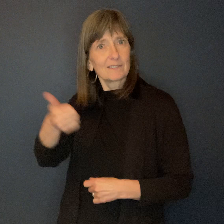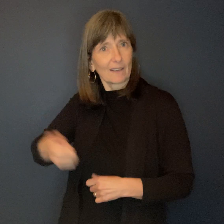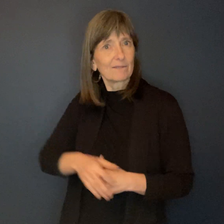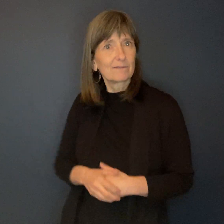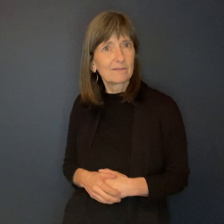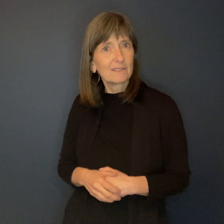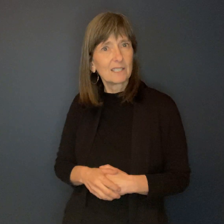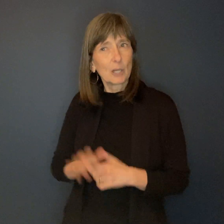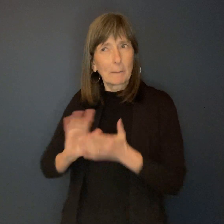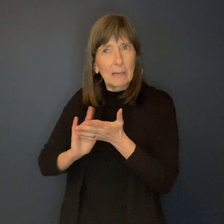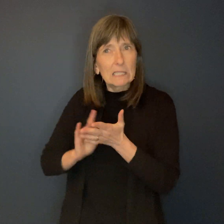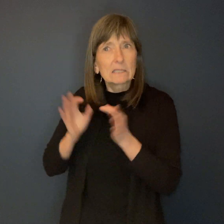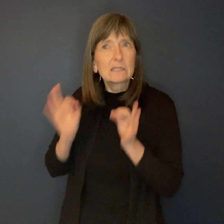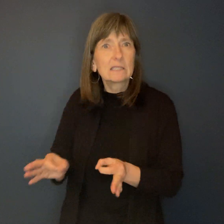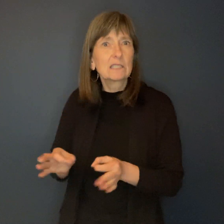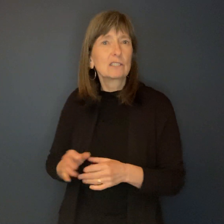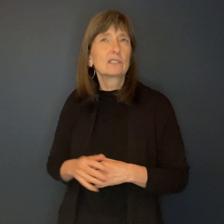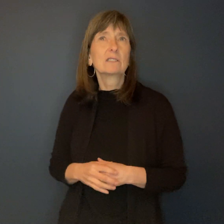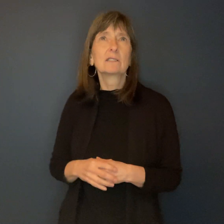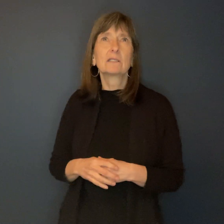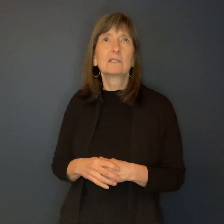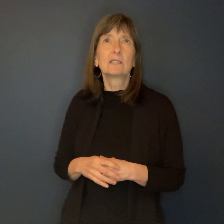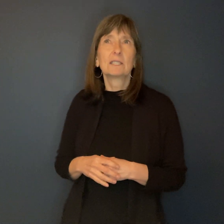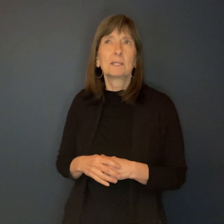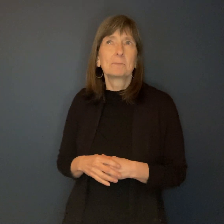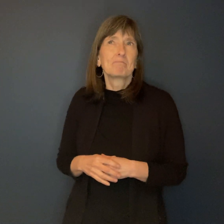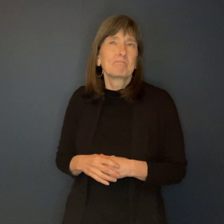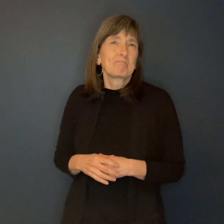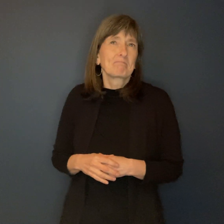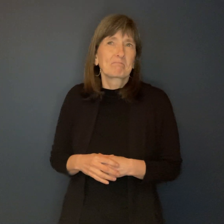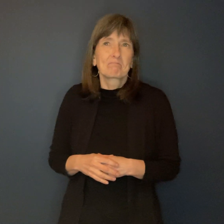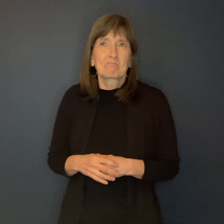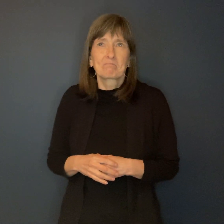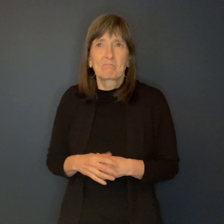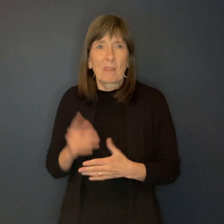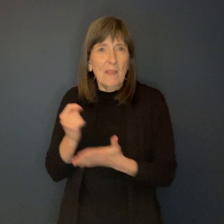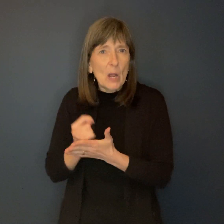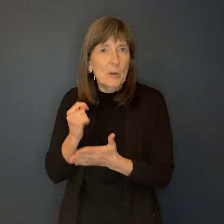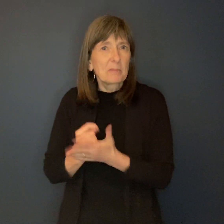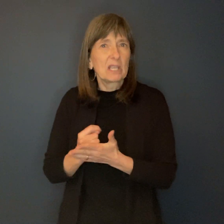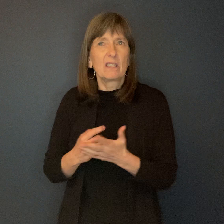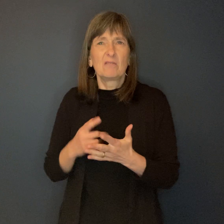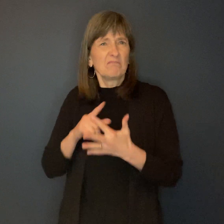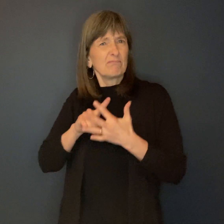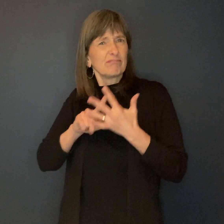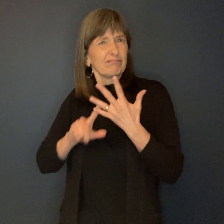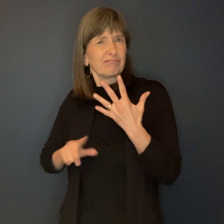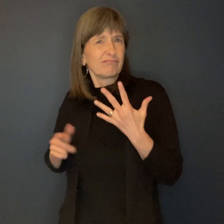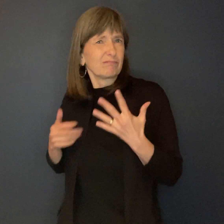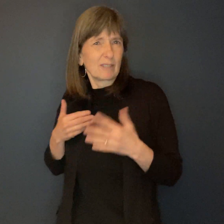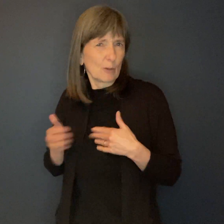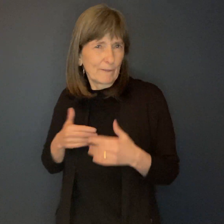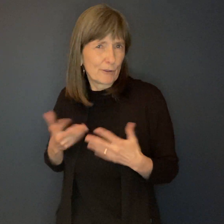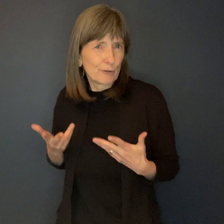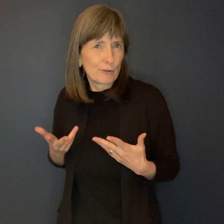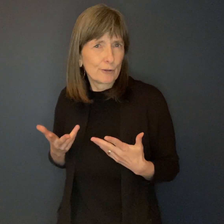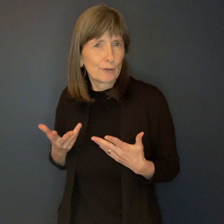medical processes and treatments, the financial world,